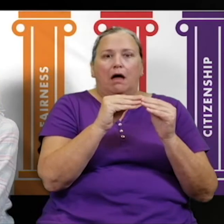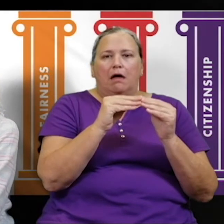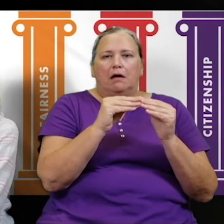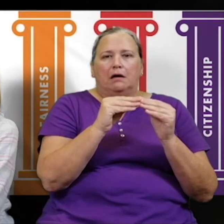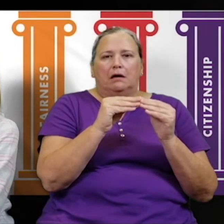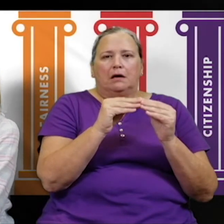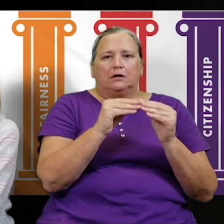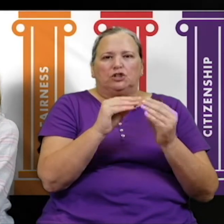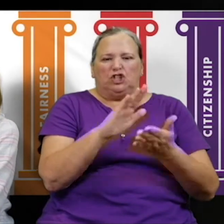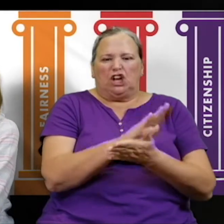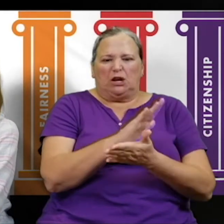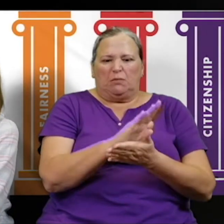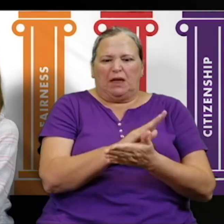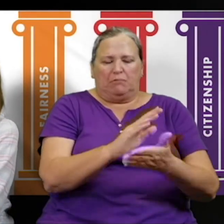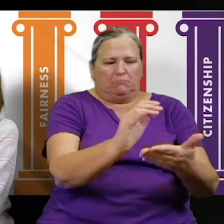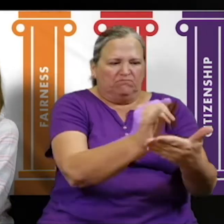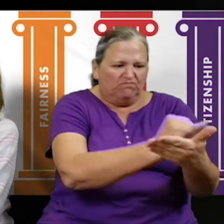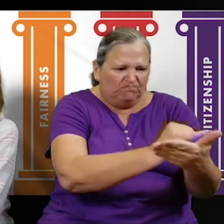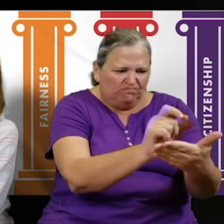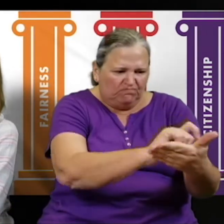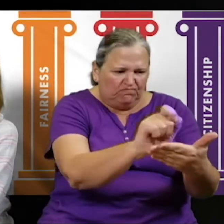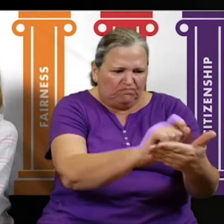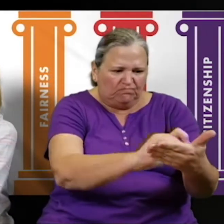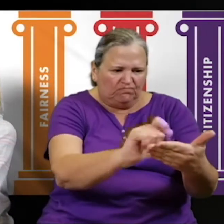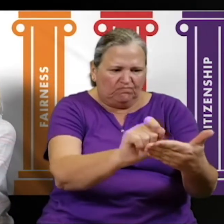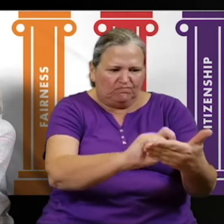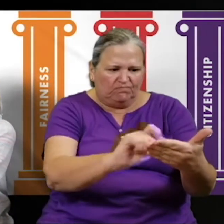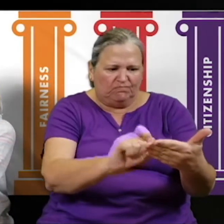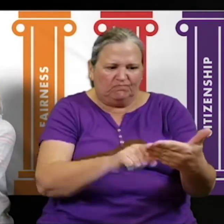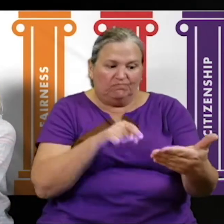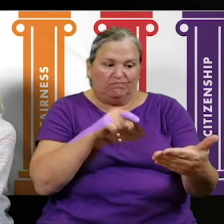picture of Mr. Slinger.